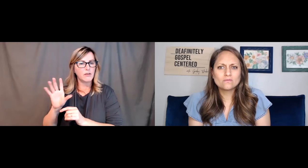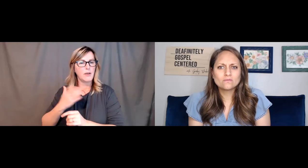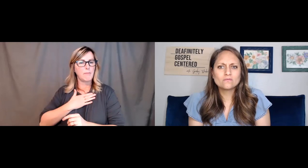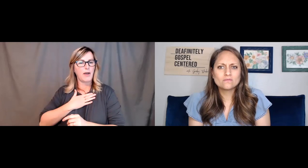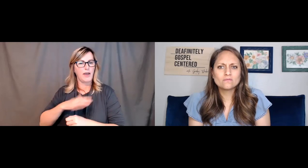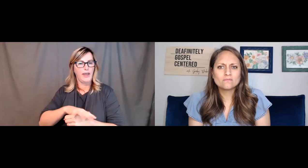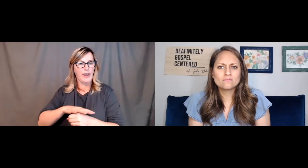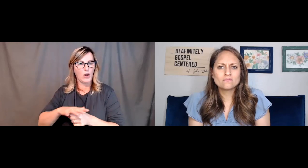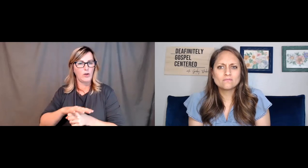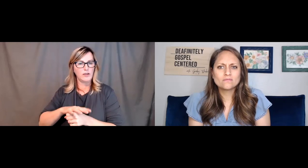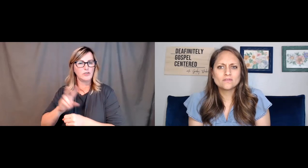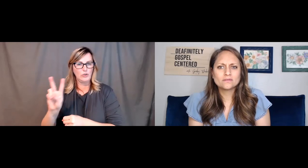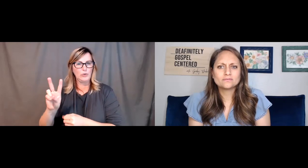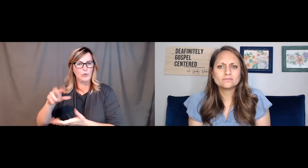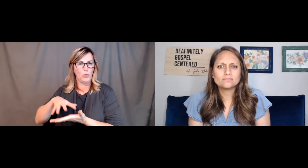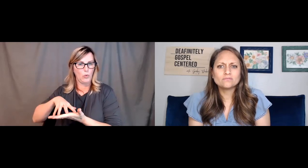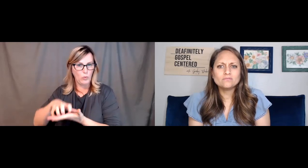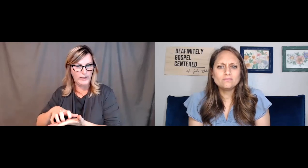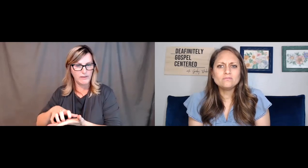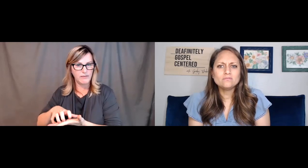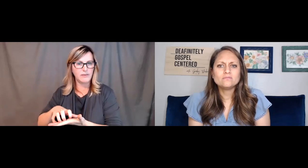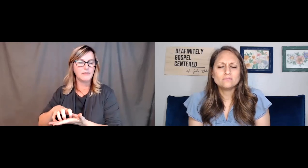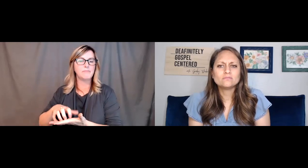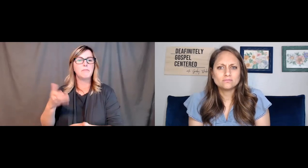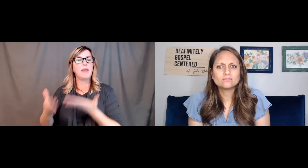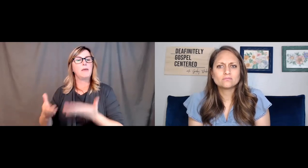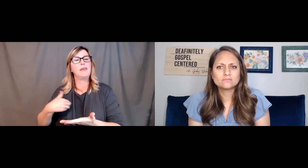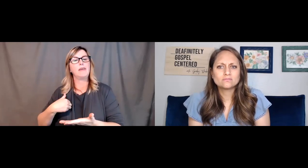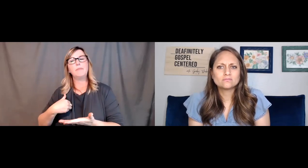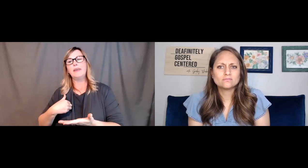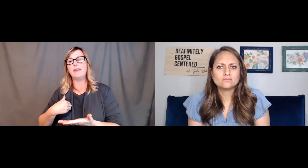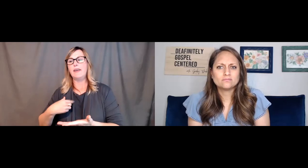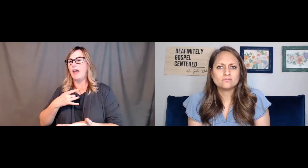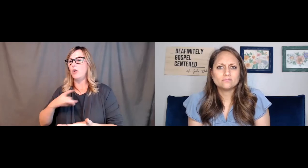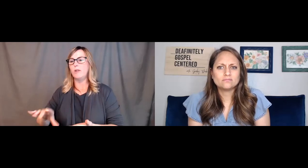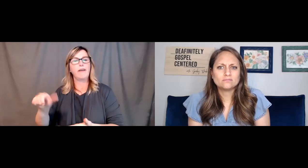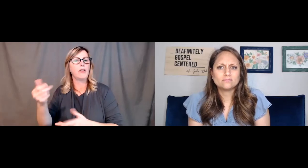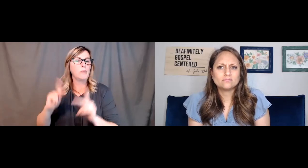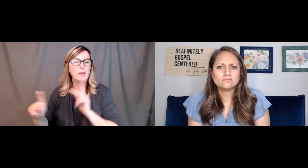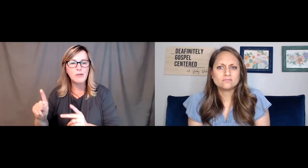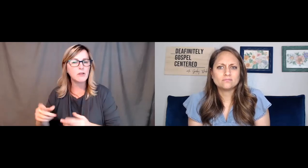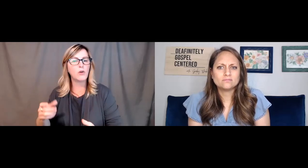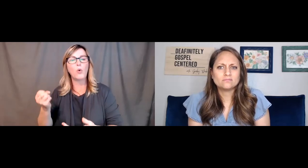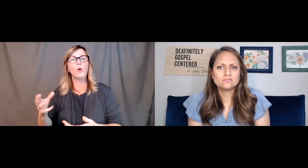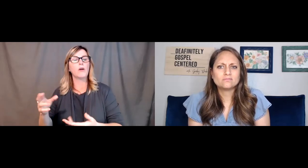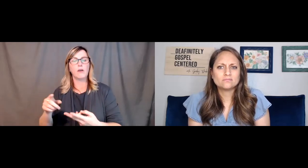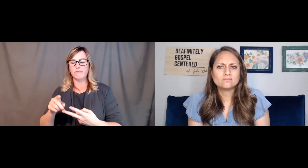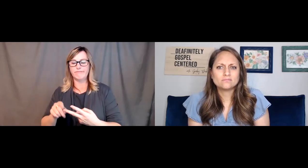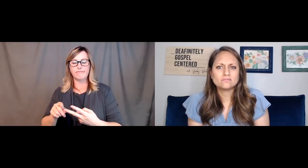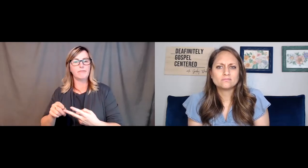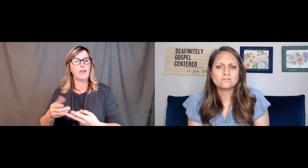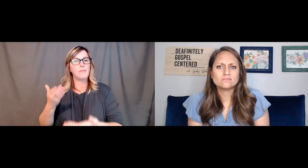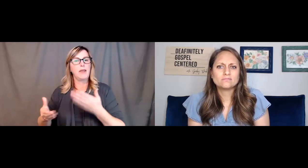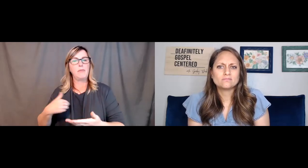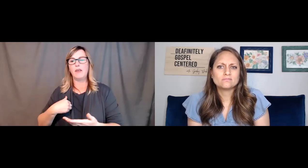So let's say 2 pieces of that pie are where my weaknesses are. Maybe I don't like other